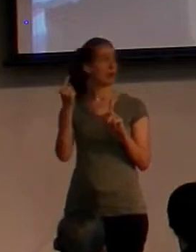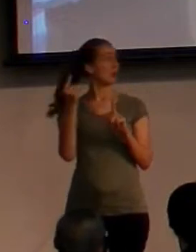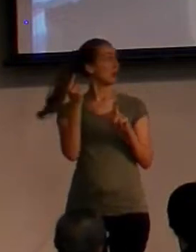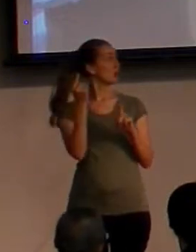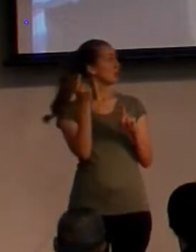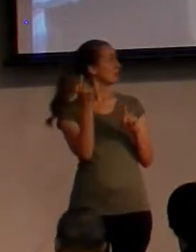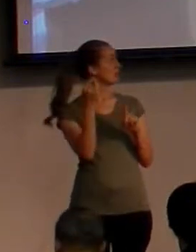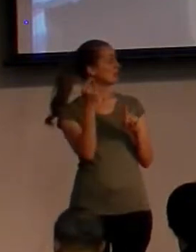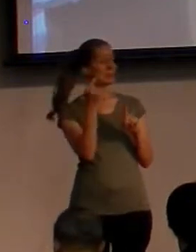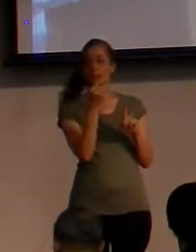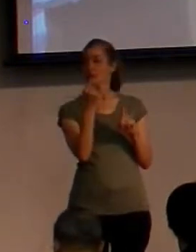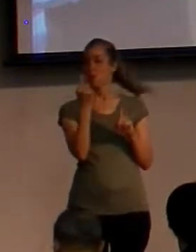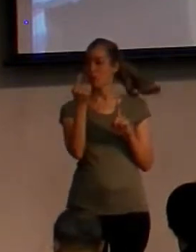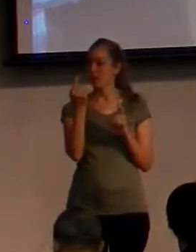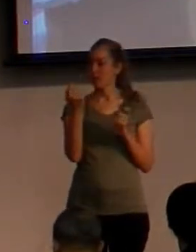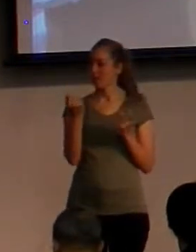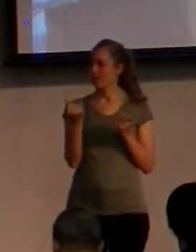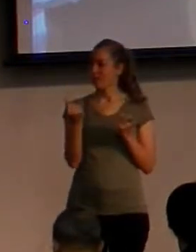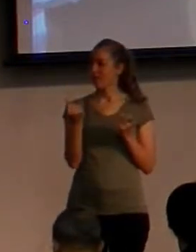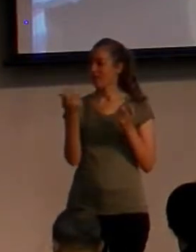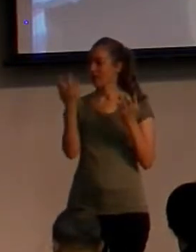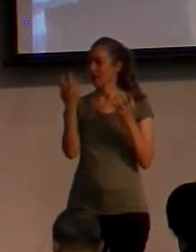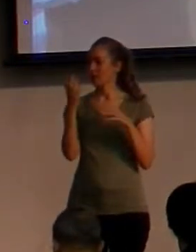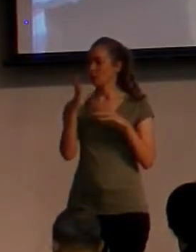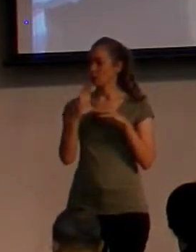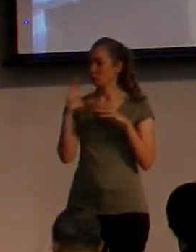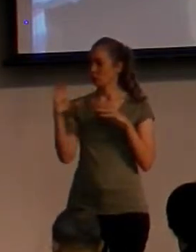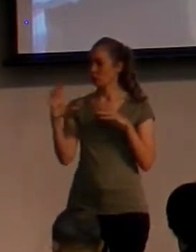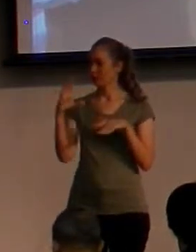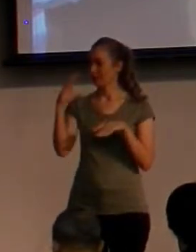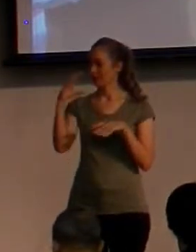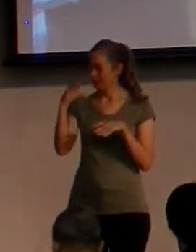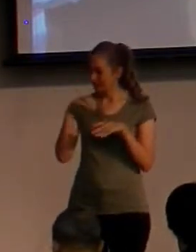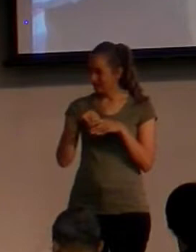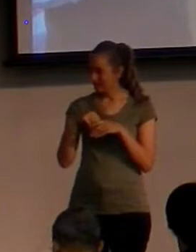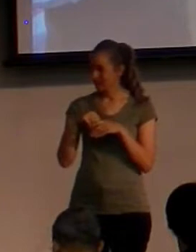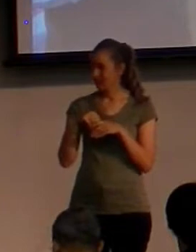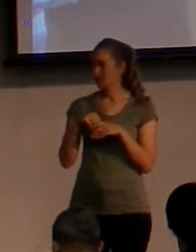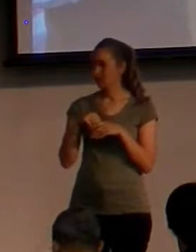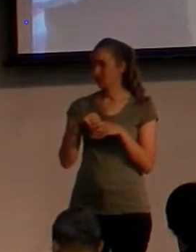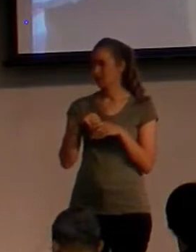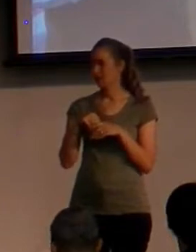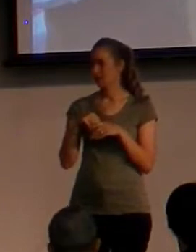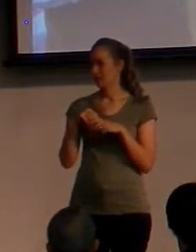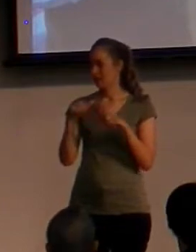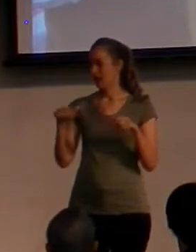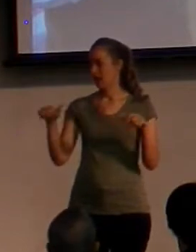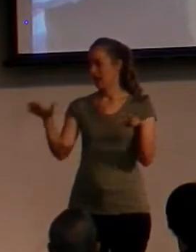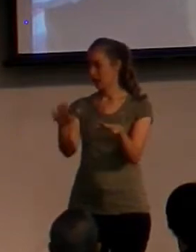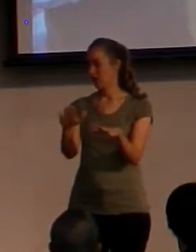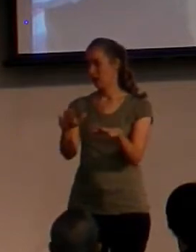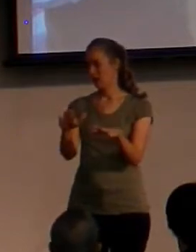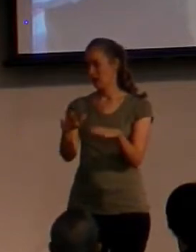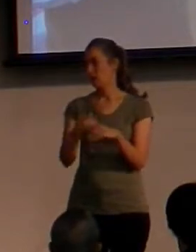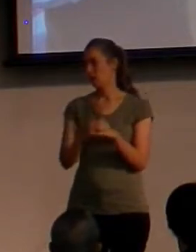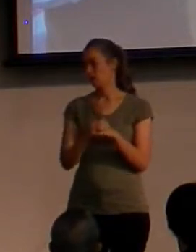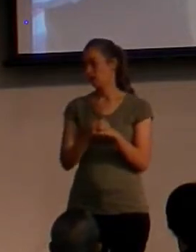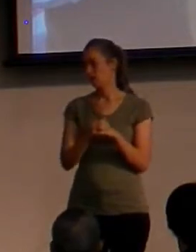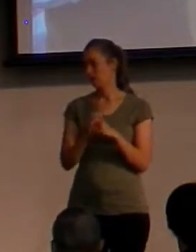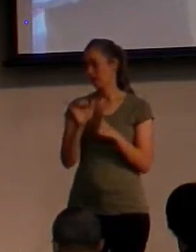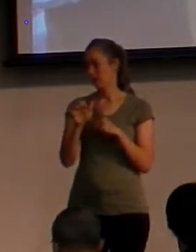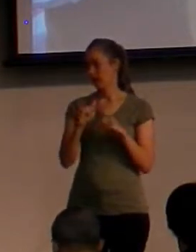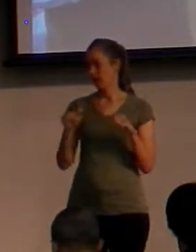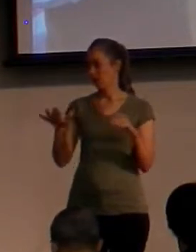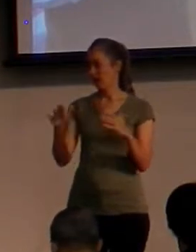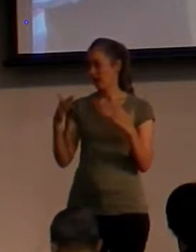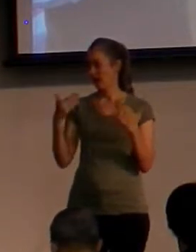of the many churches of Christ in the area of Kiriandongo. Kiriandongo has, I